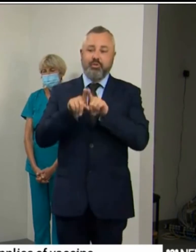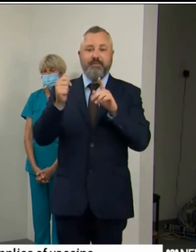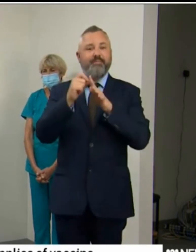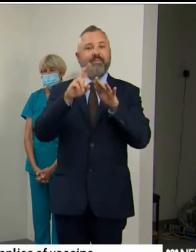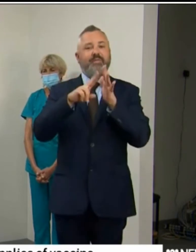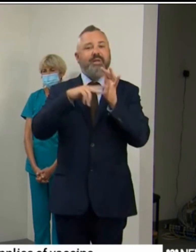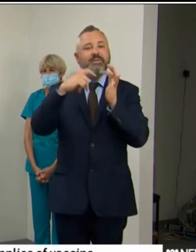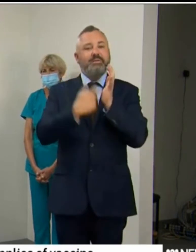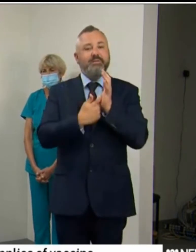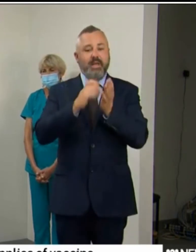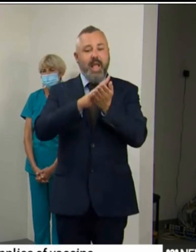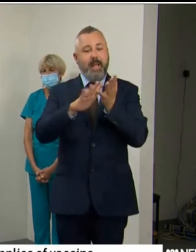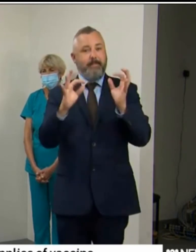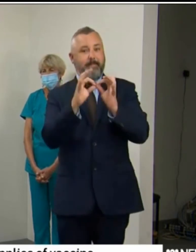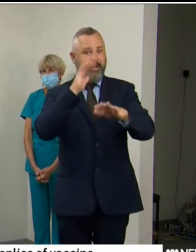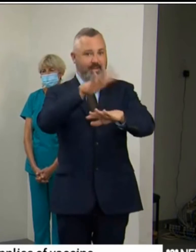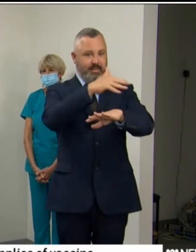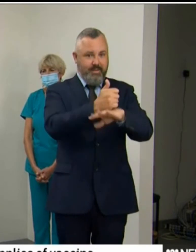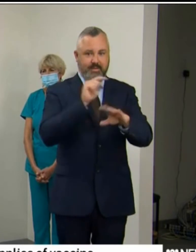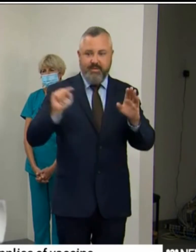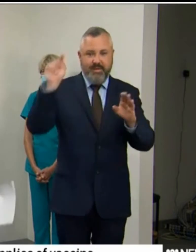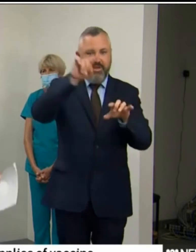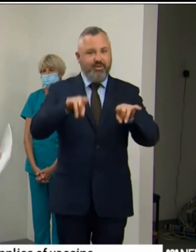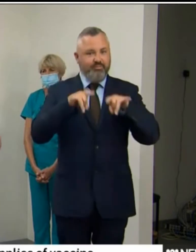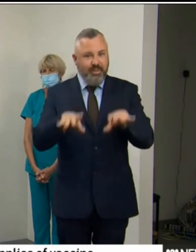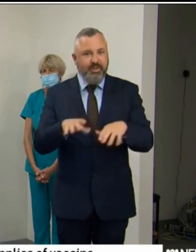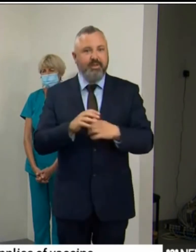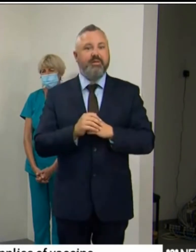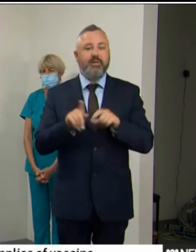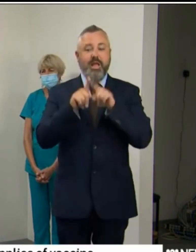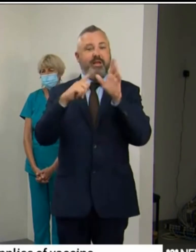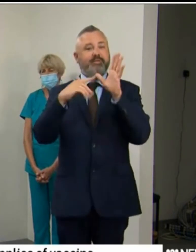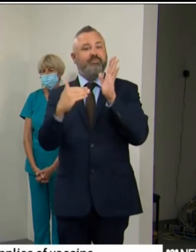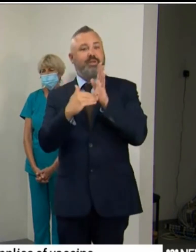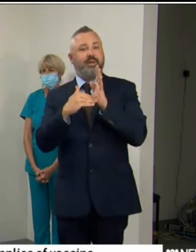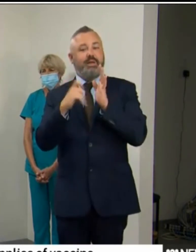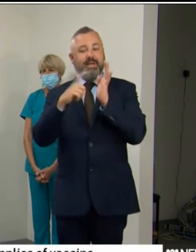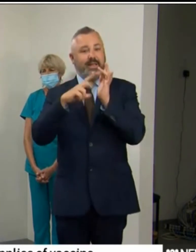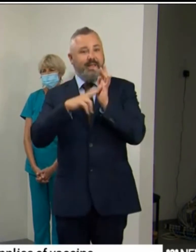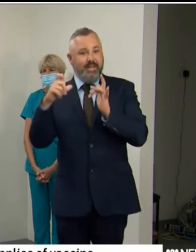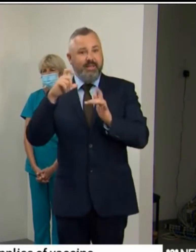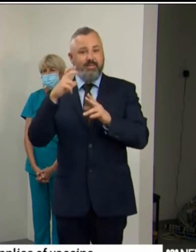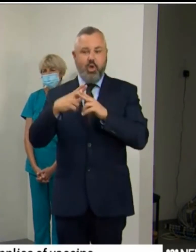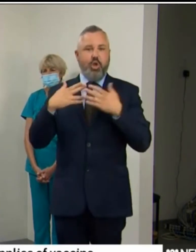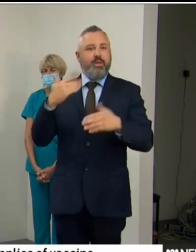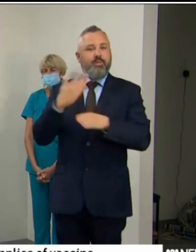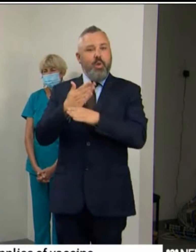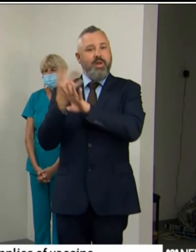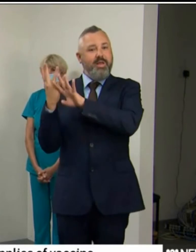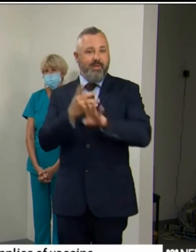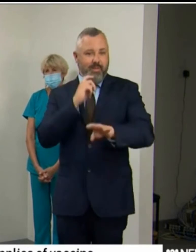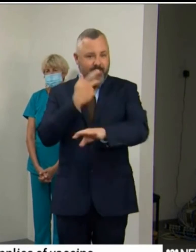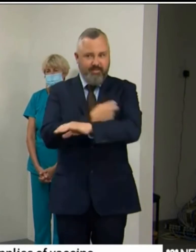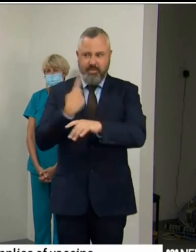country this week, new AstraZeneca clinics for health workers, and in fact we are on track to